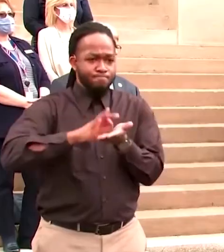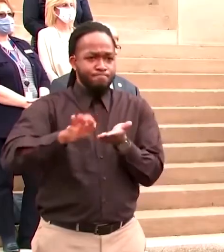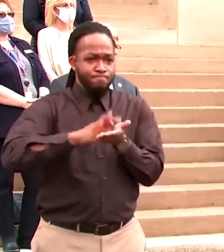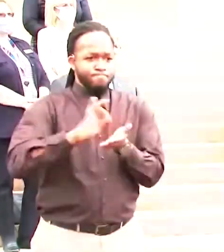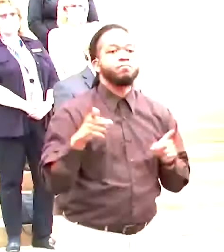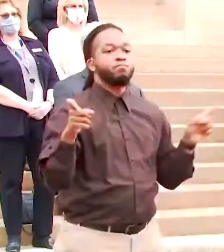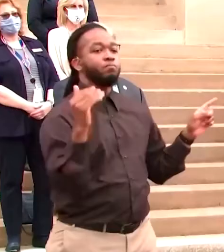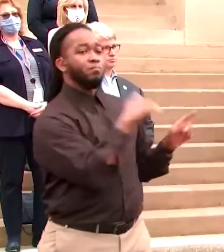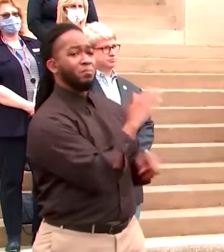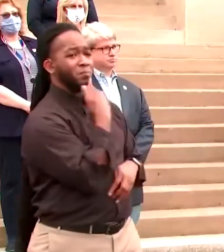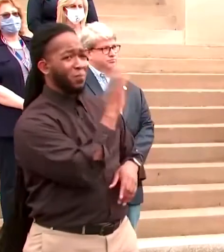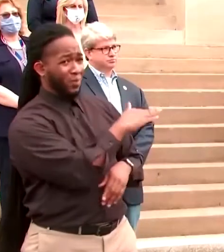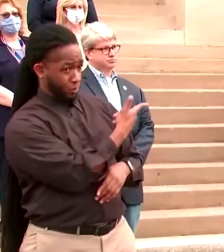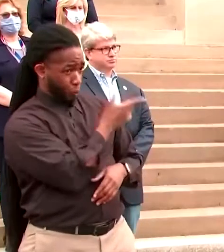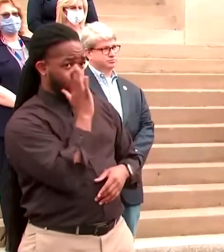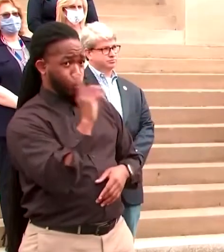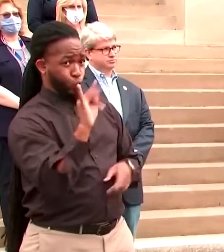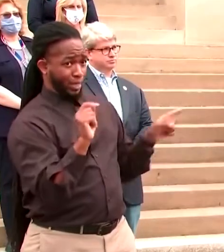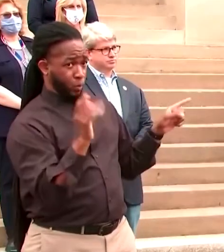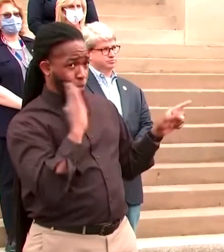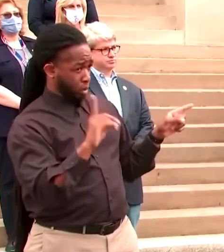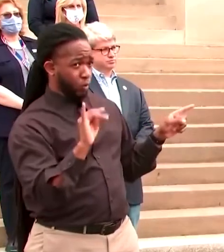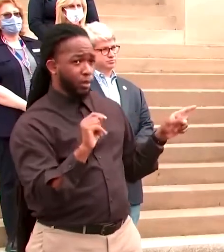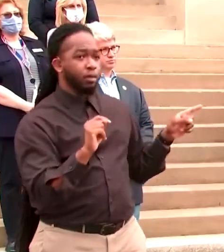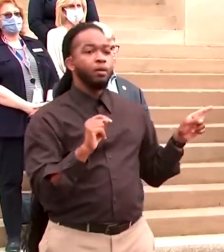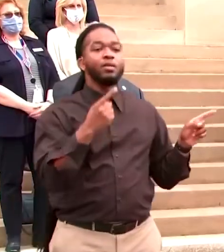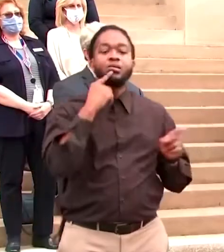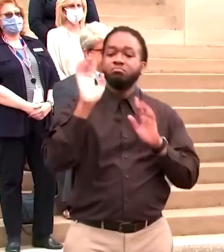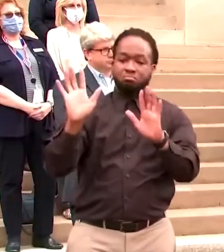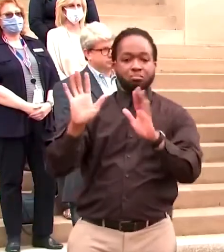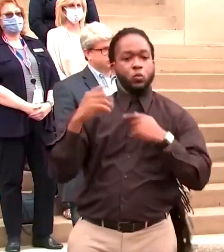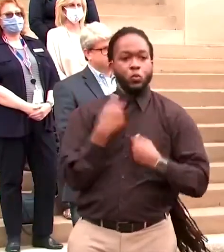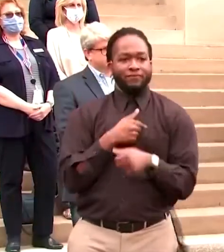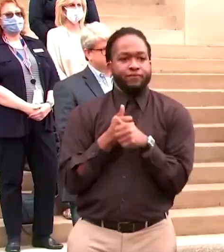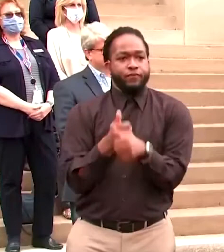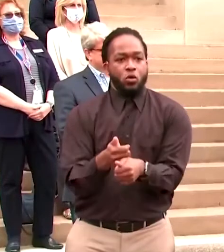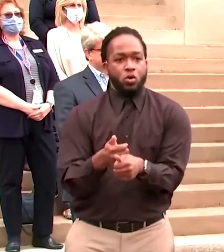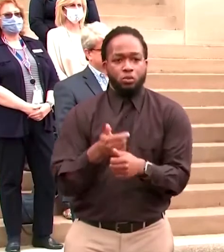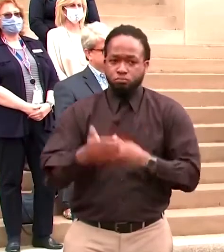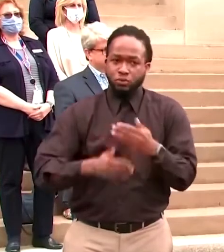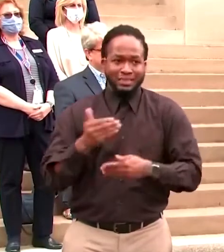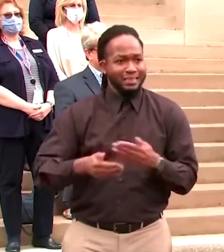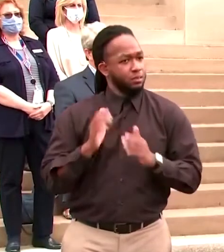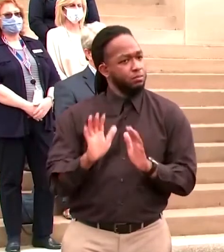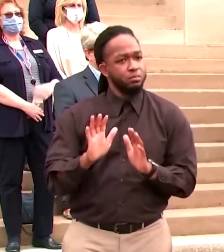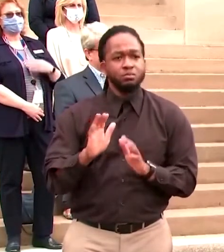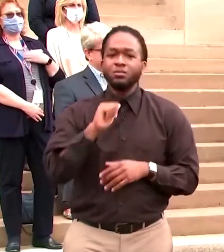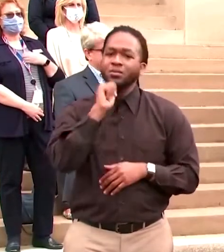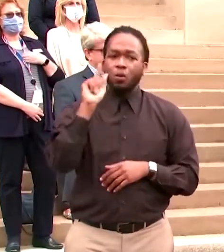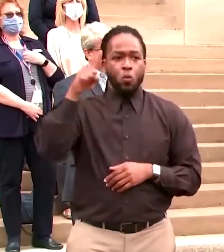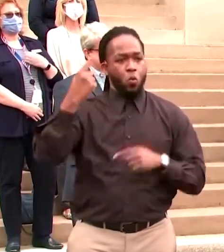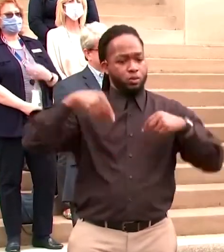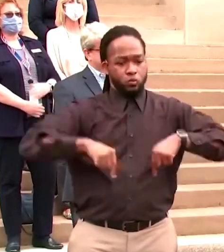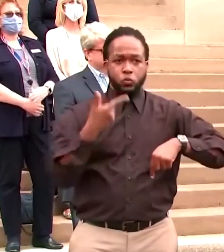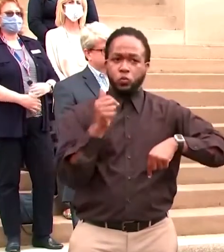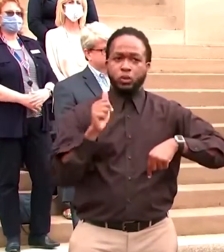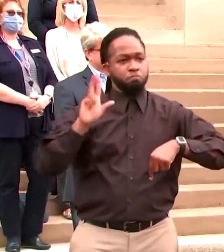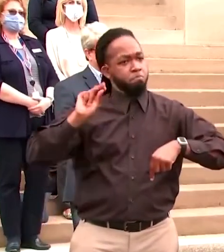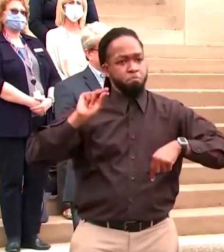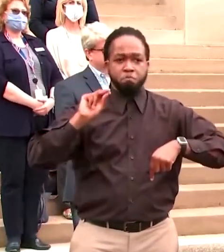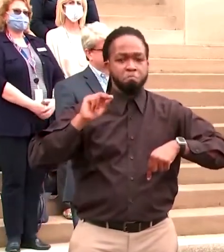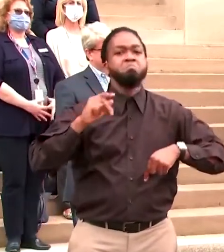legal ballot. We follow the process and we understand the significance of this for not just Georgia, but for every single American. At the end of the